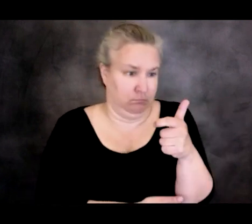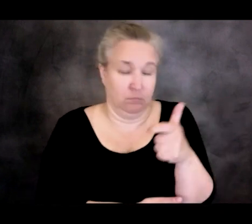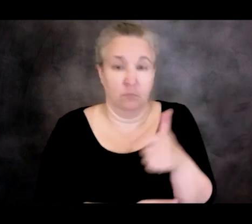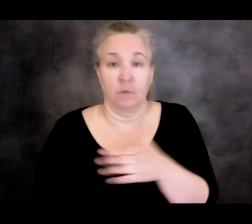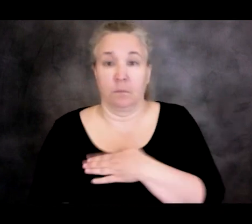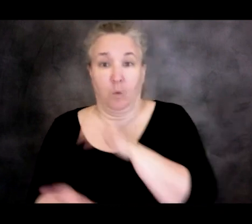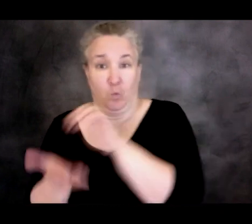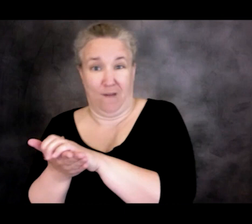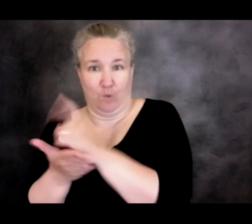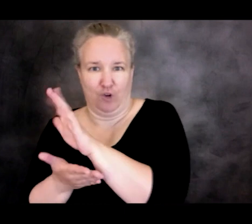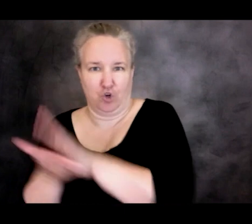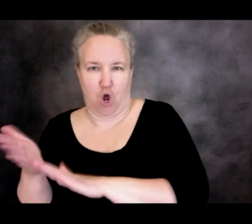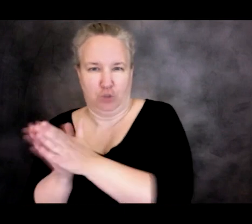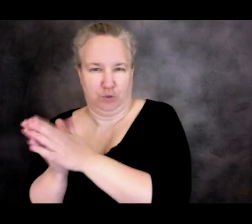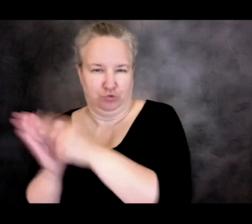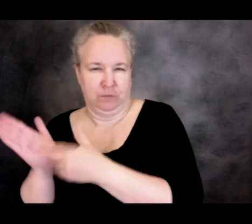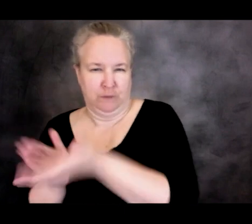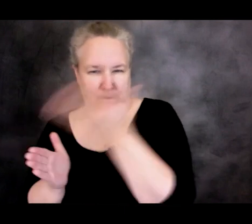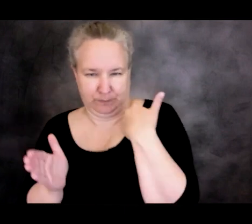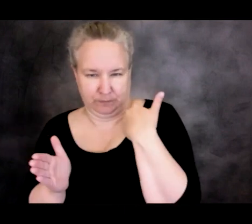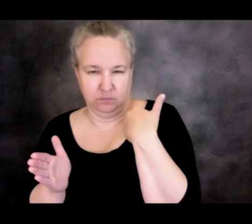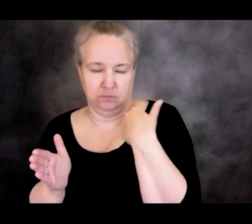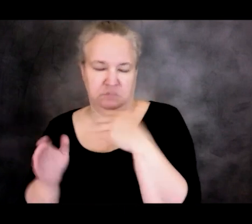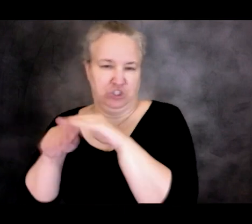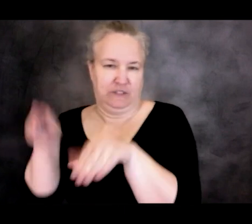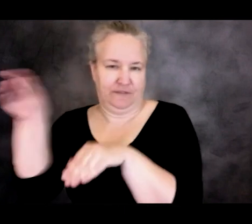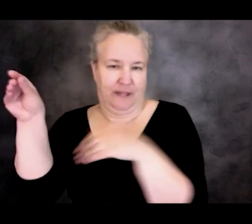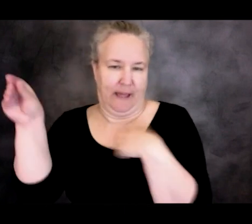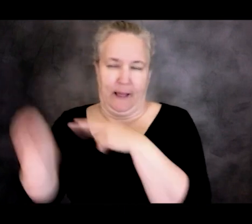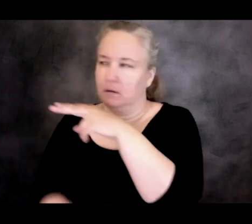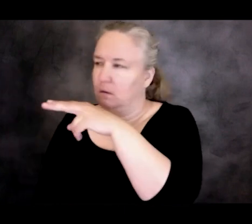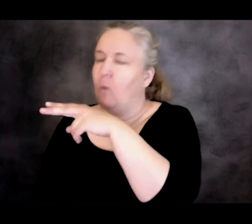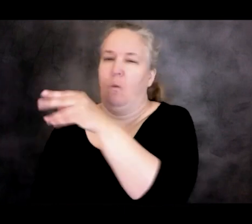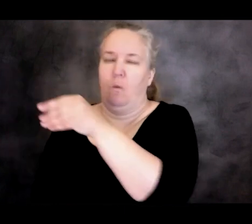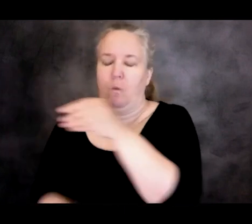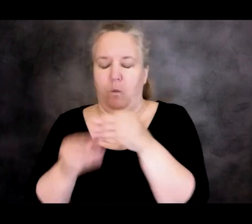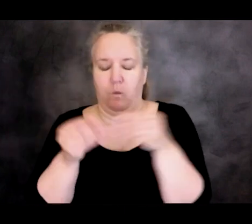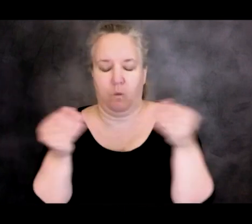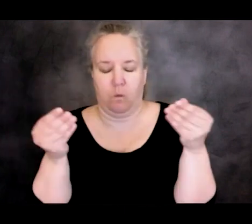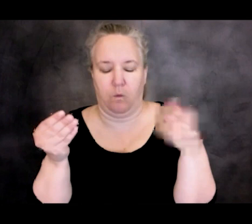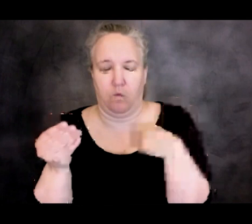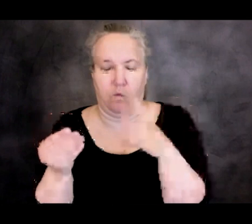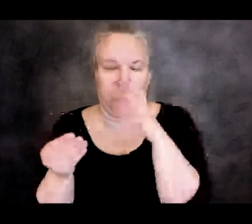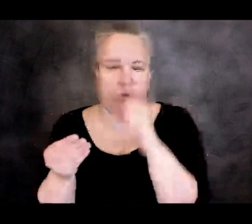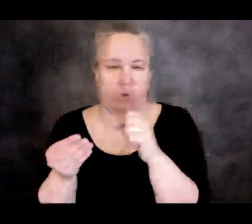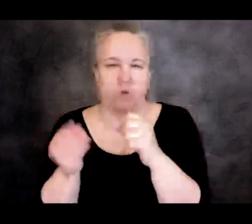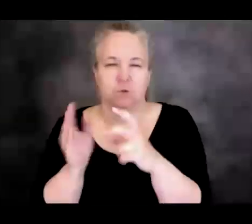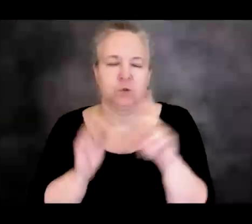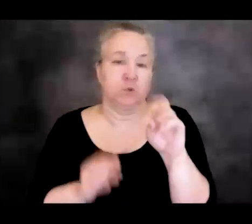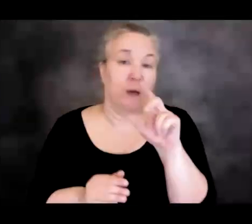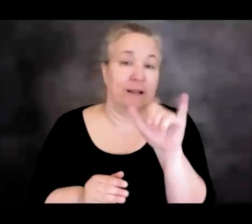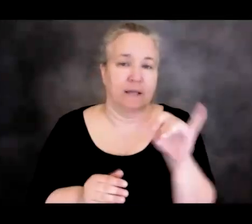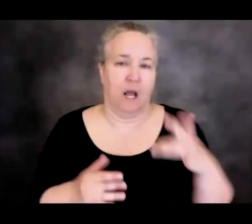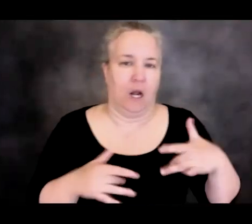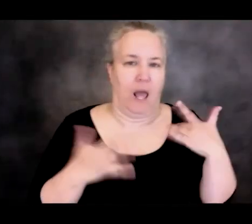books that was on her bookshelf, and I was interested in this duality of lightness and heaviness, but more so in this